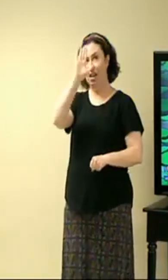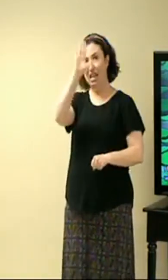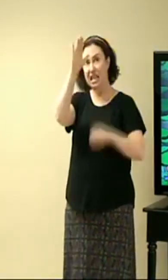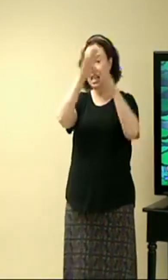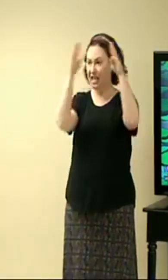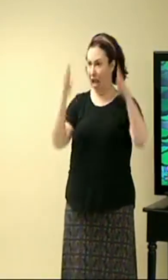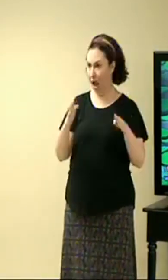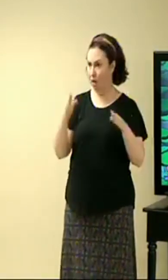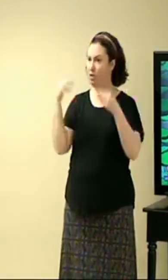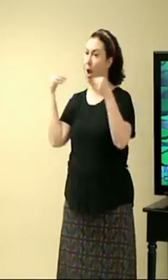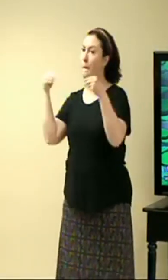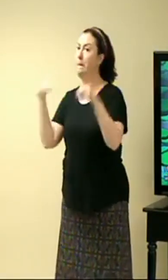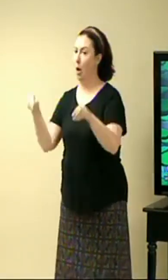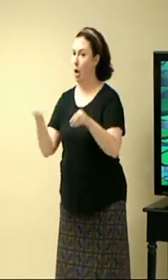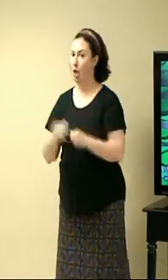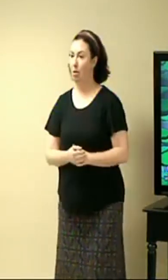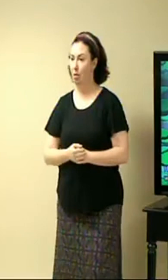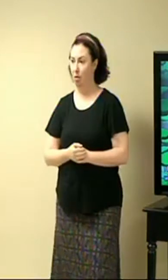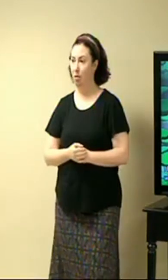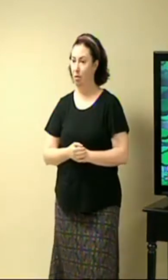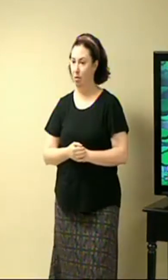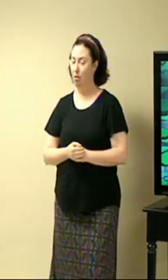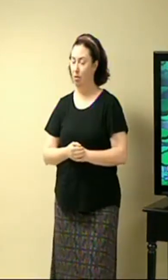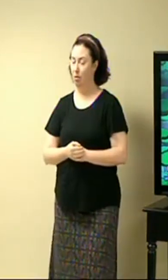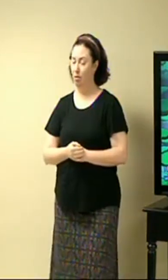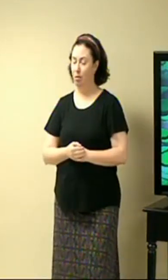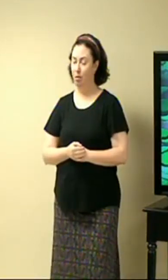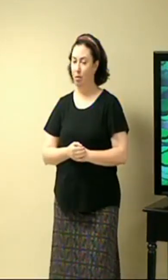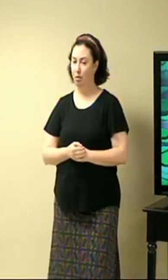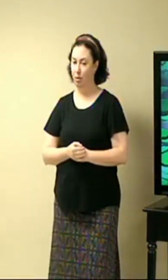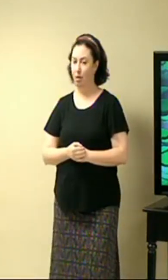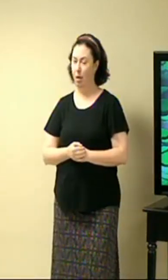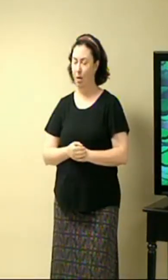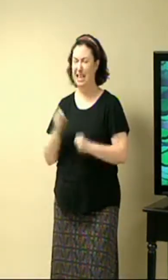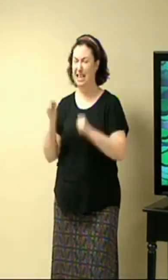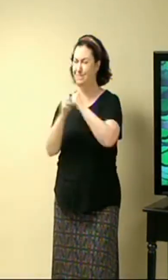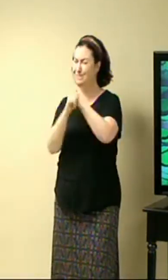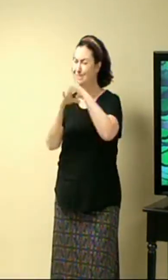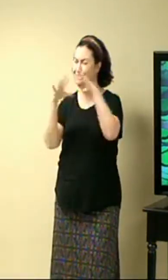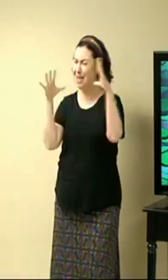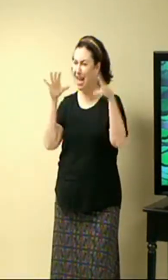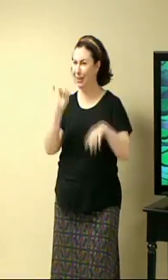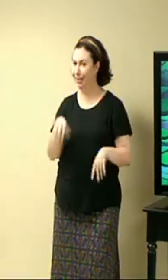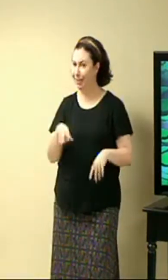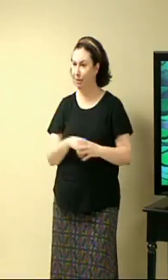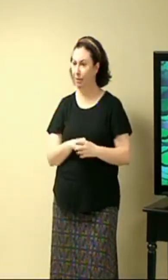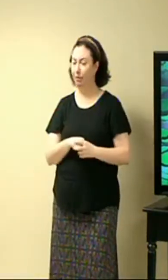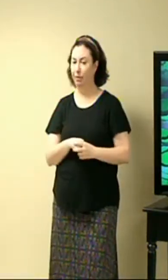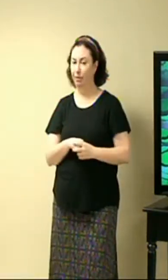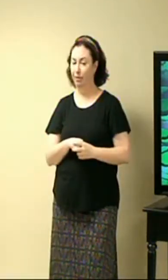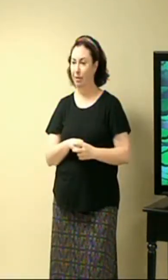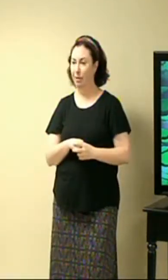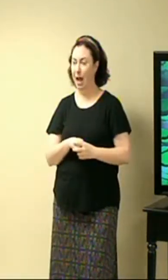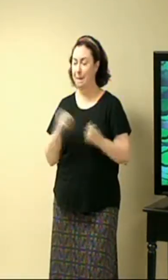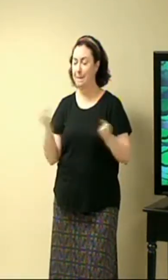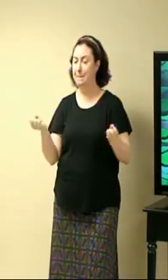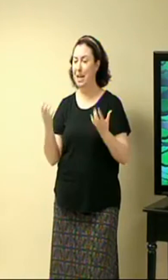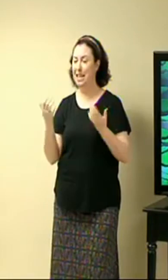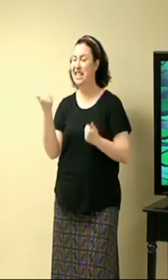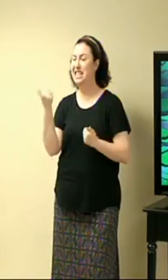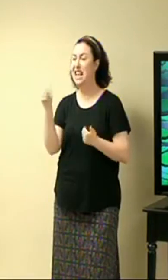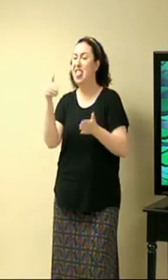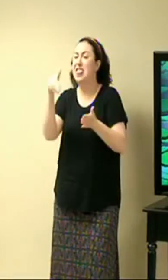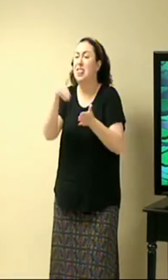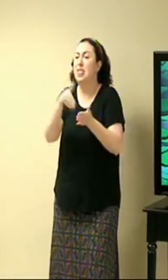written, zeal for your house will consume me. Okay, you can imagine the scene. We have tens of thousands of people in